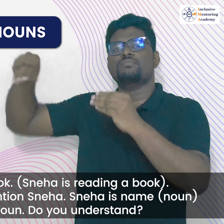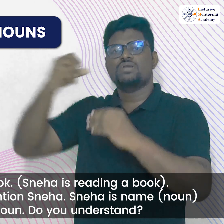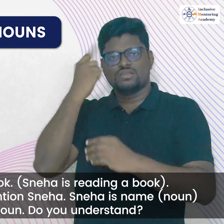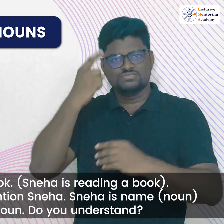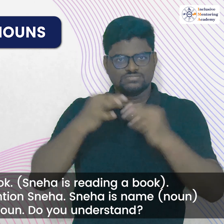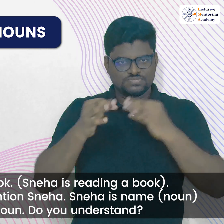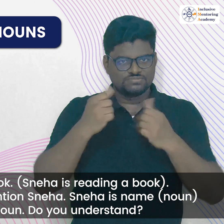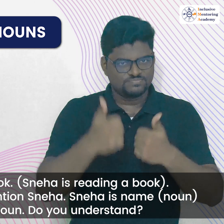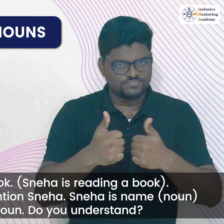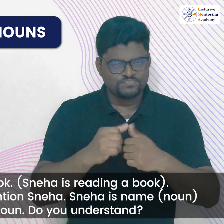Do you understand?